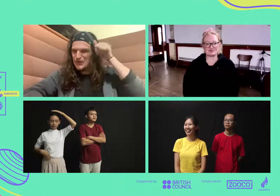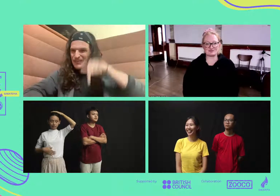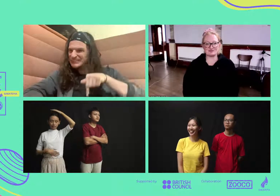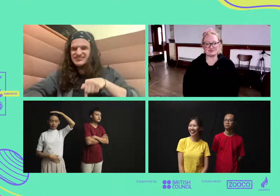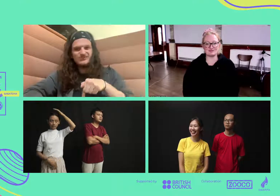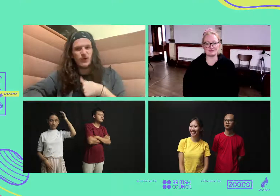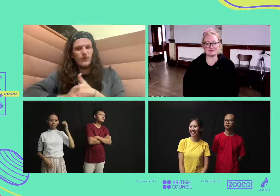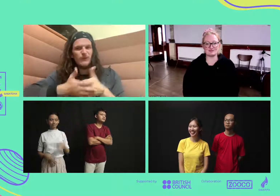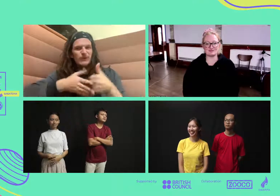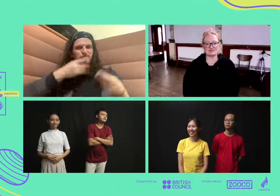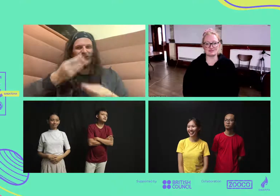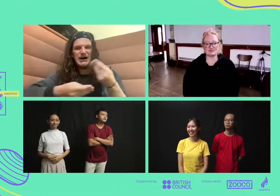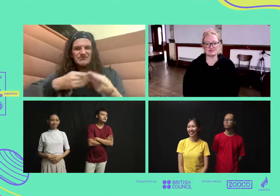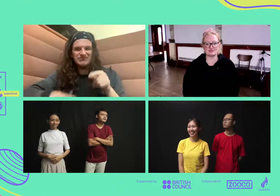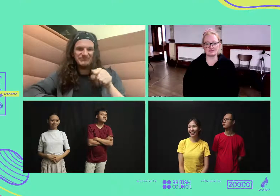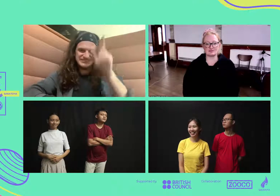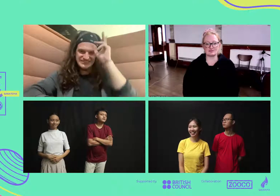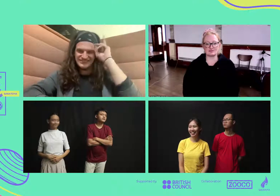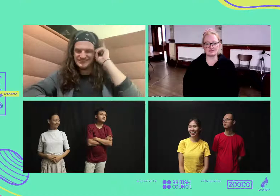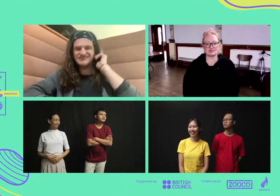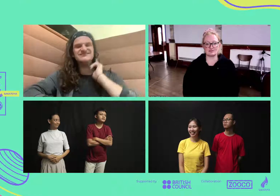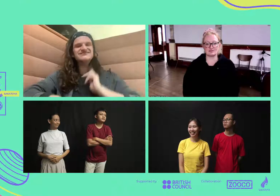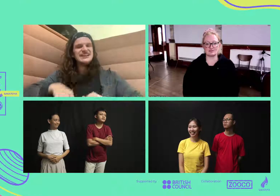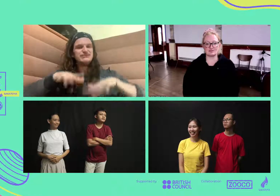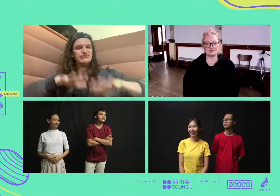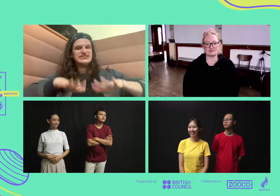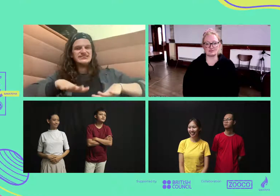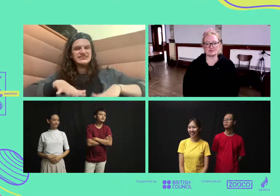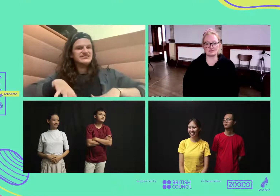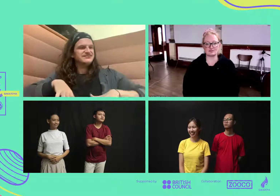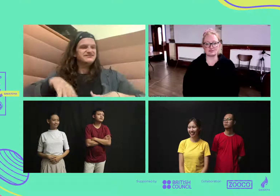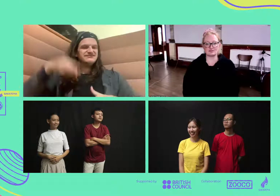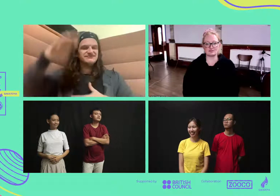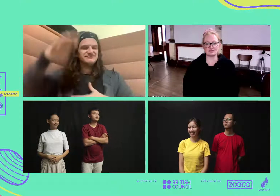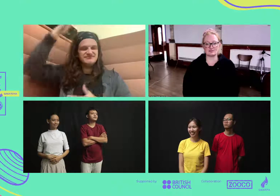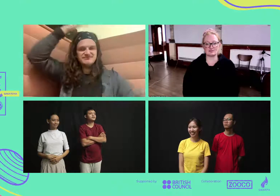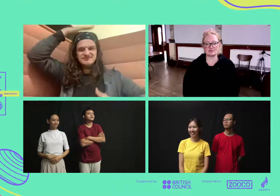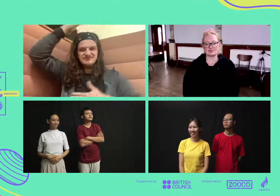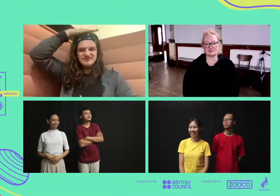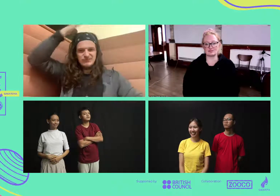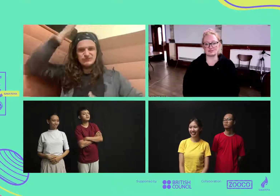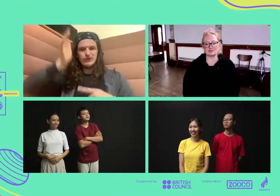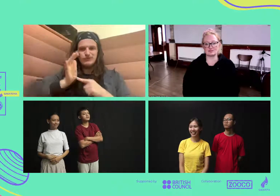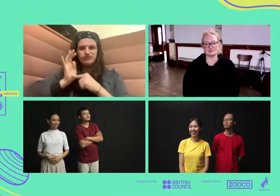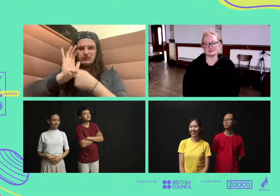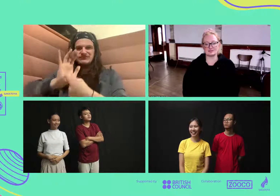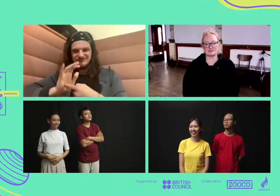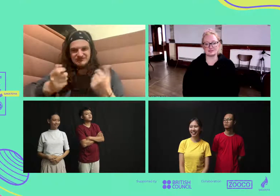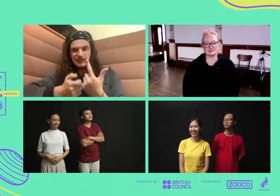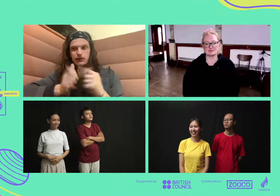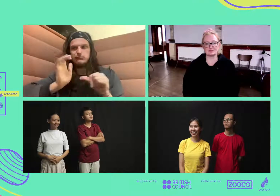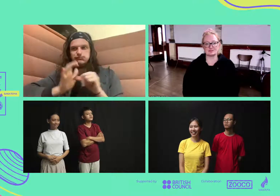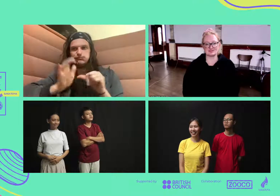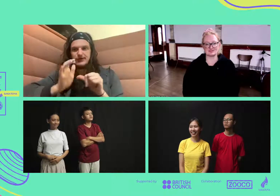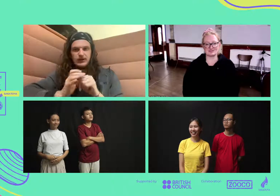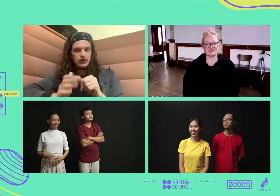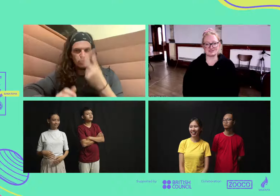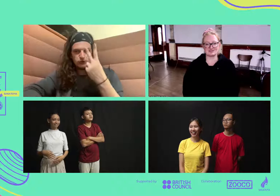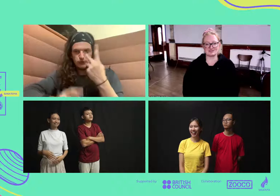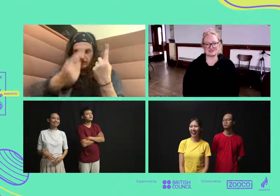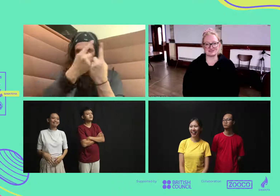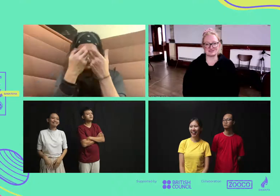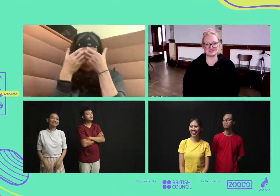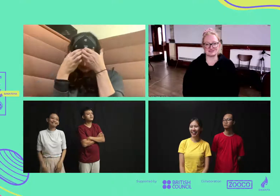I don't know if in Indonesia you do that, but that's how I describe it here in the UK, that it's like doing this. But